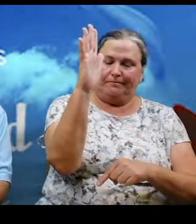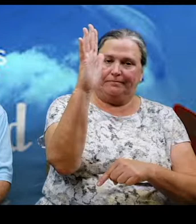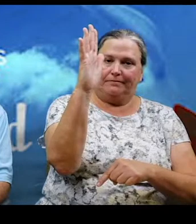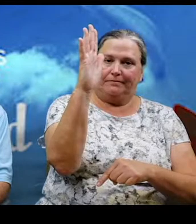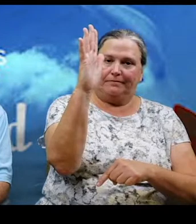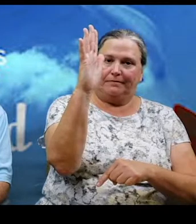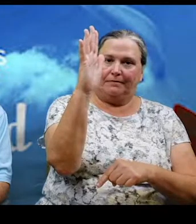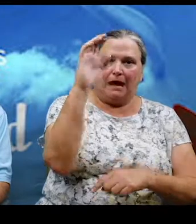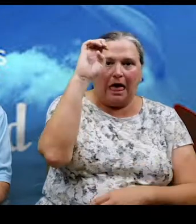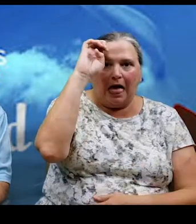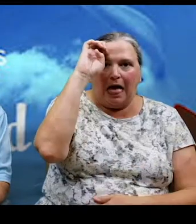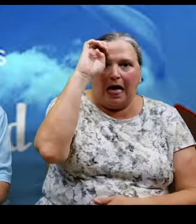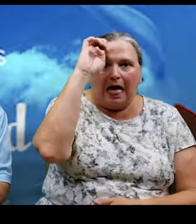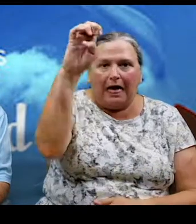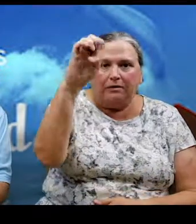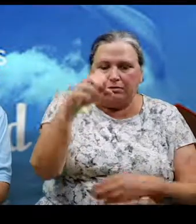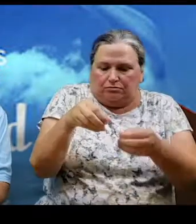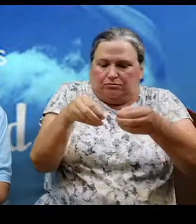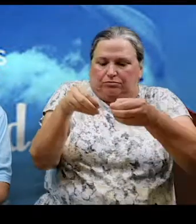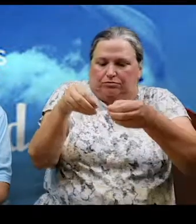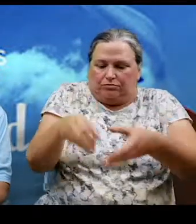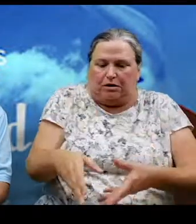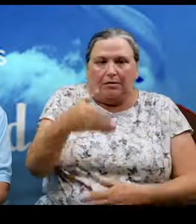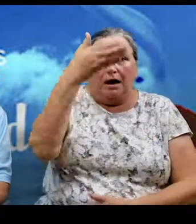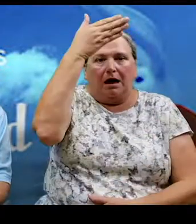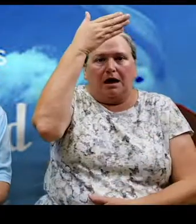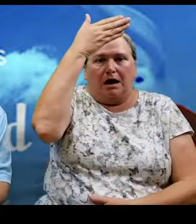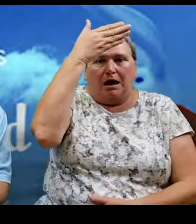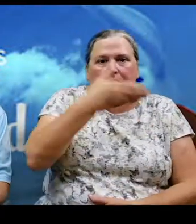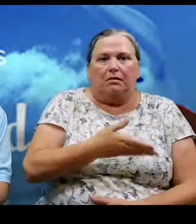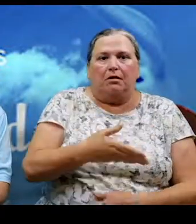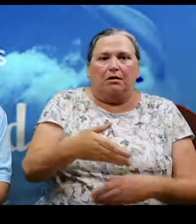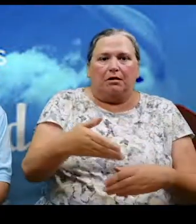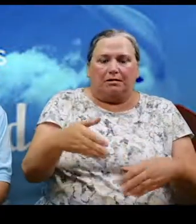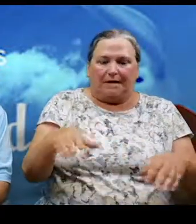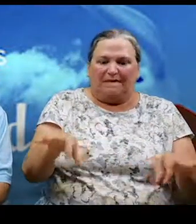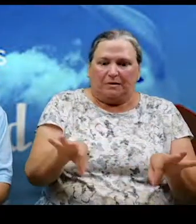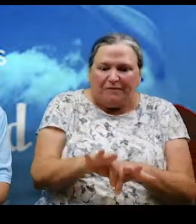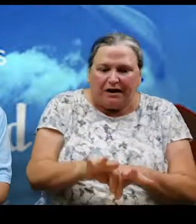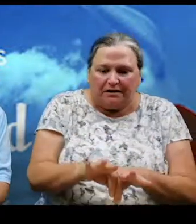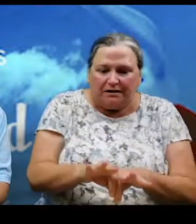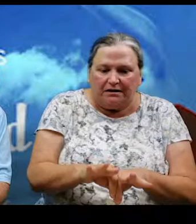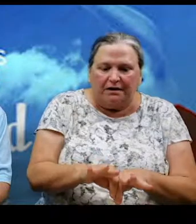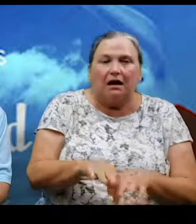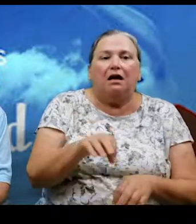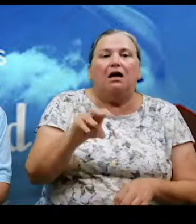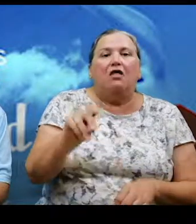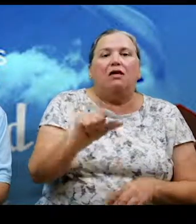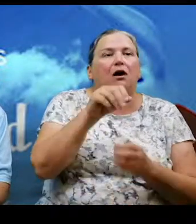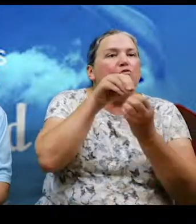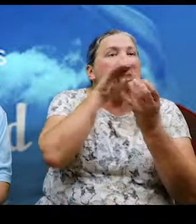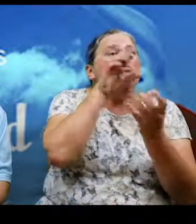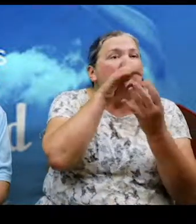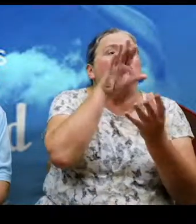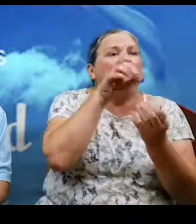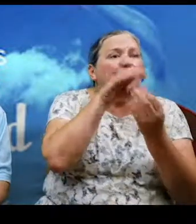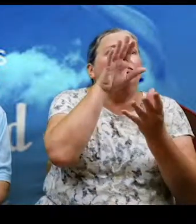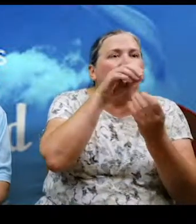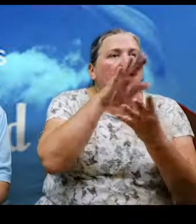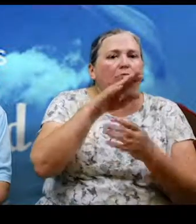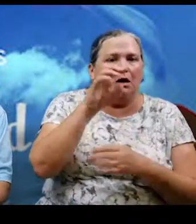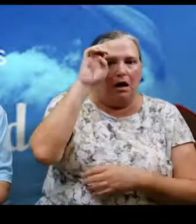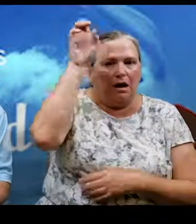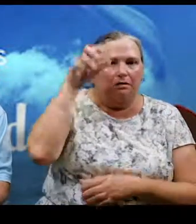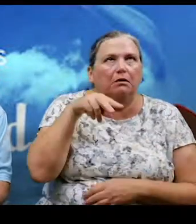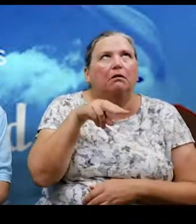bushes, Edward was dropped in front of a large pair of feet. The dog began to bark. Edward looked